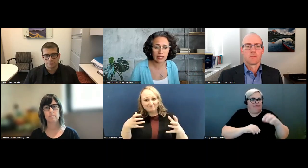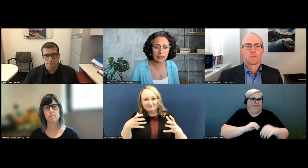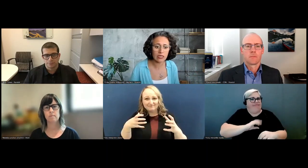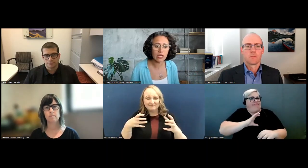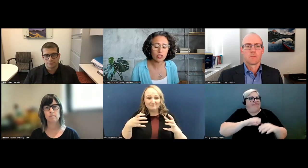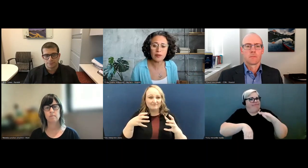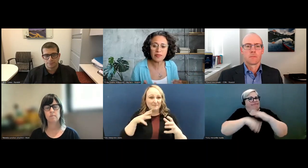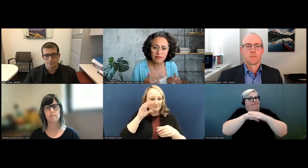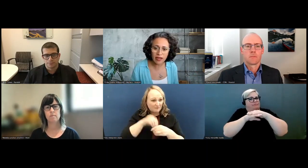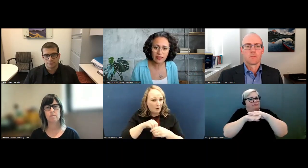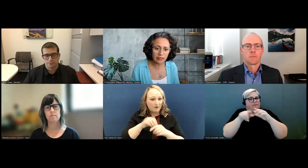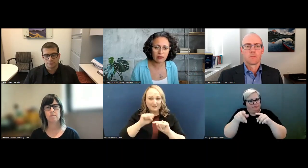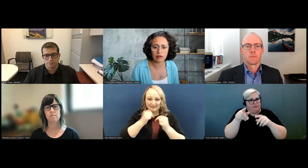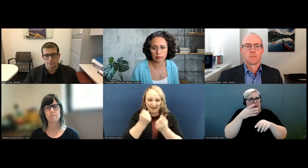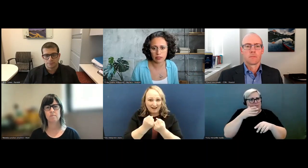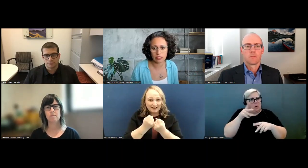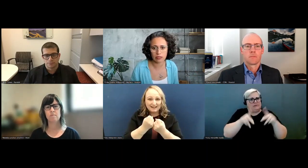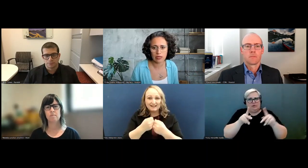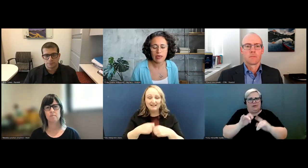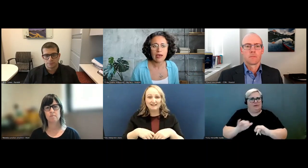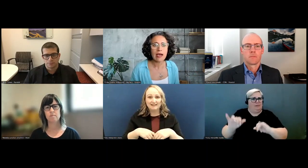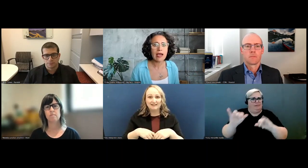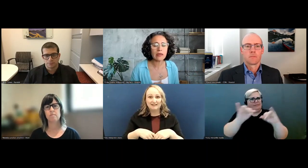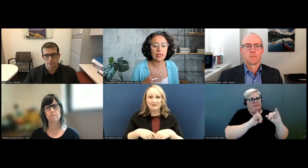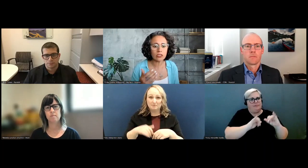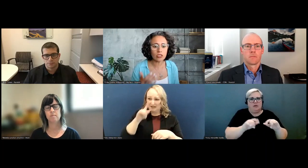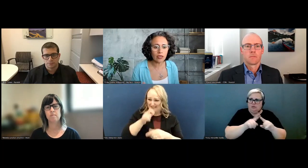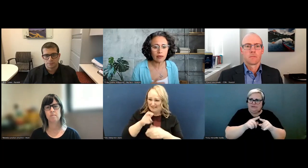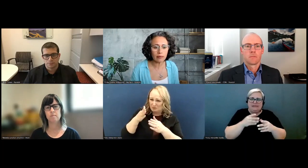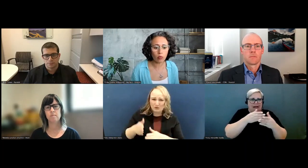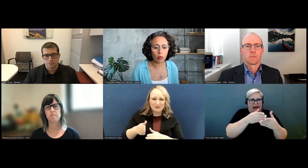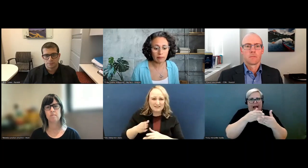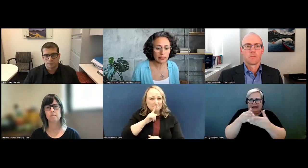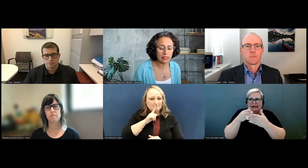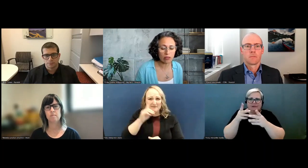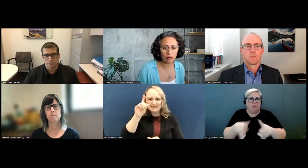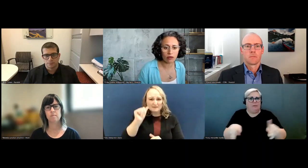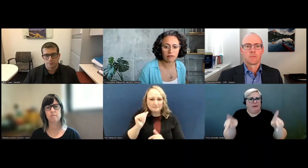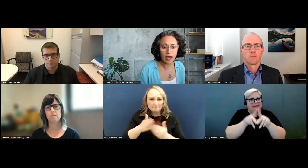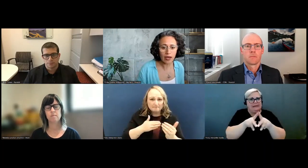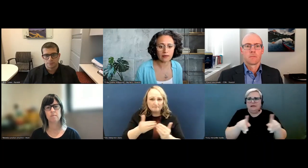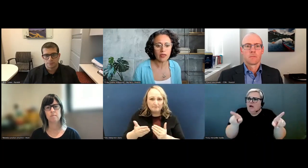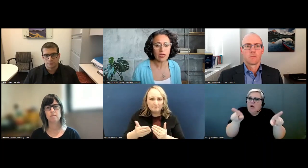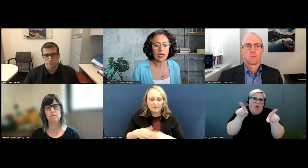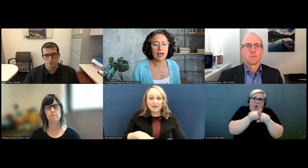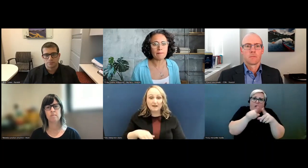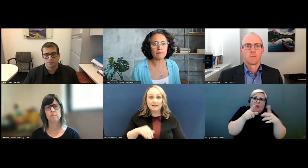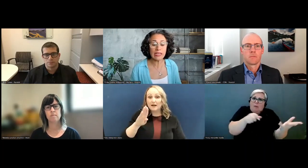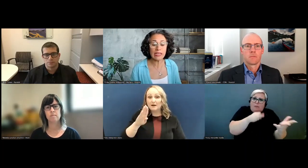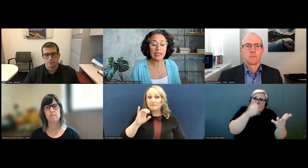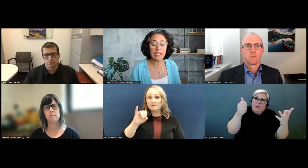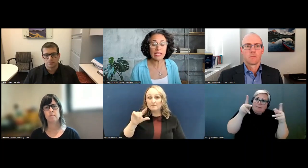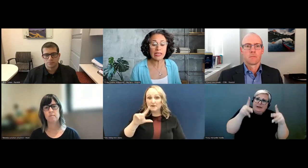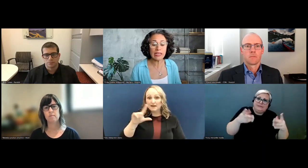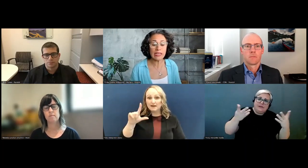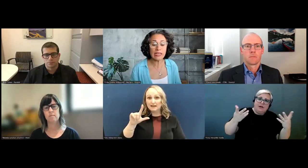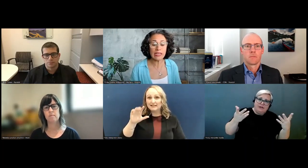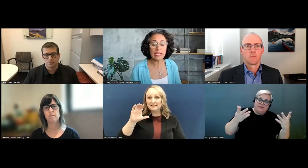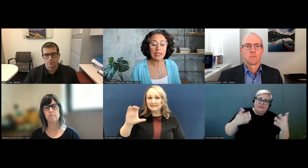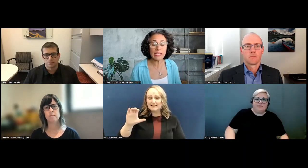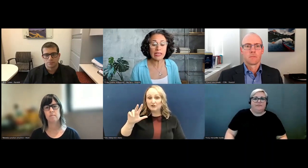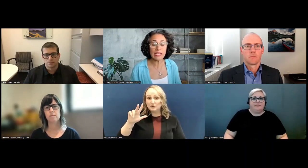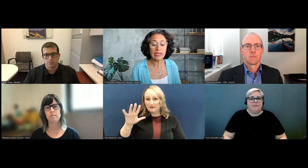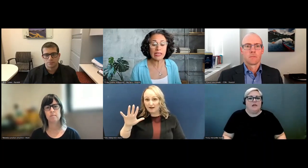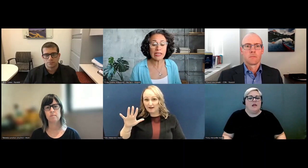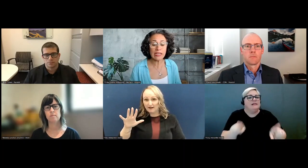our society just by the fact that they are a person. And in talking about what Bill C-35,